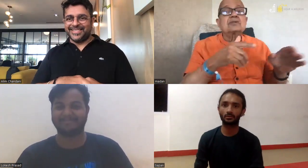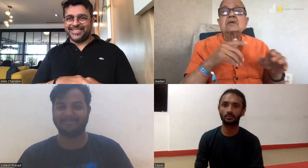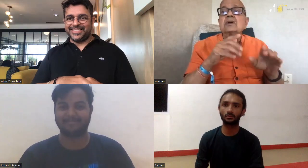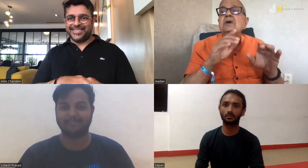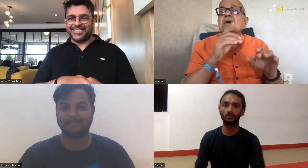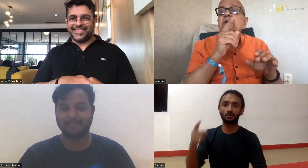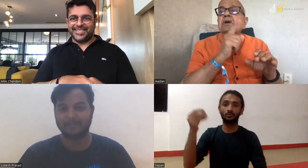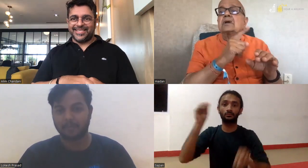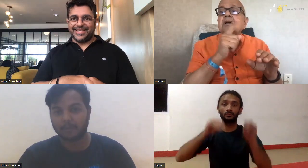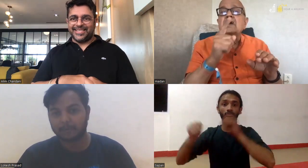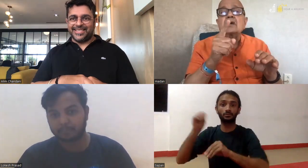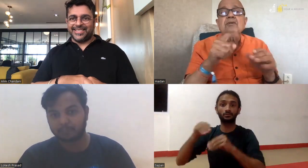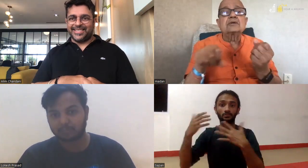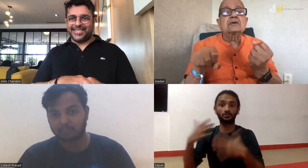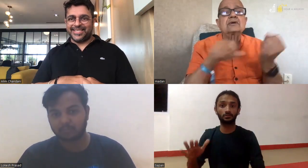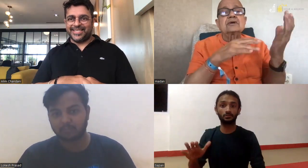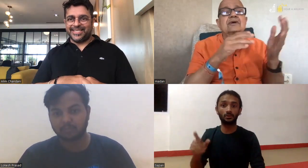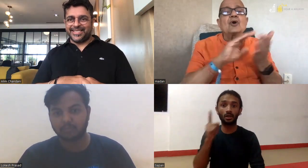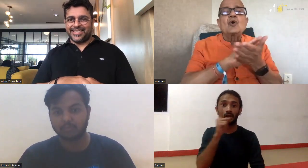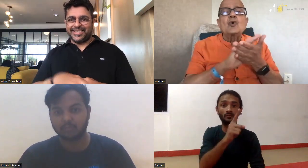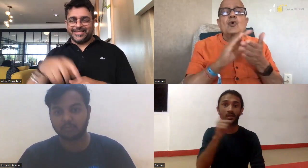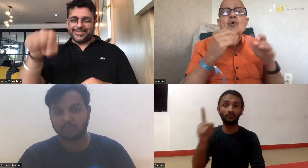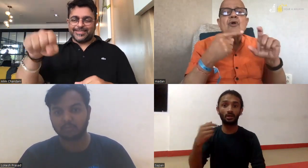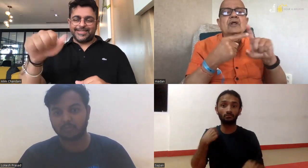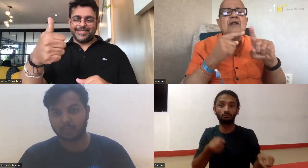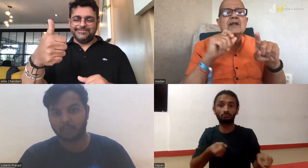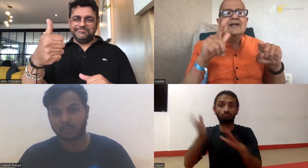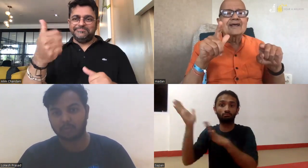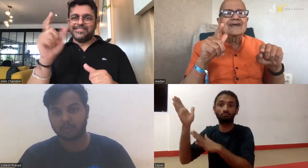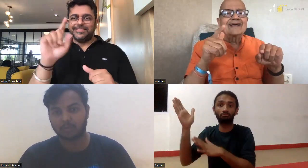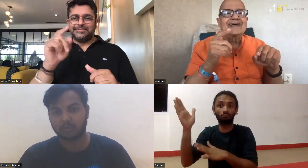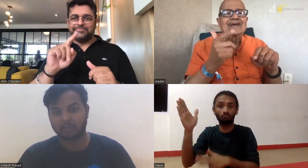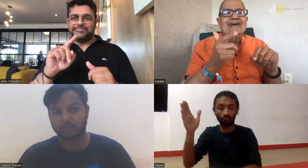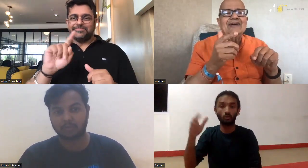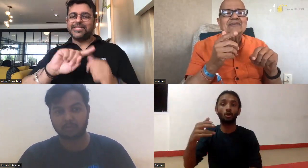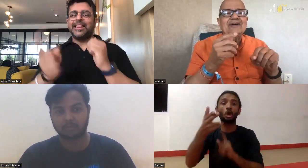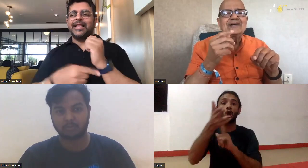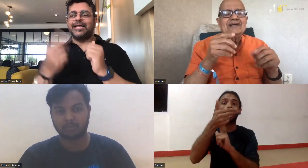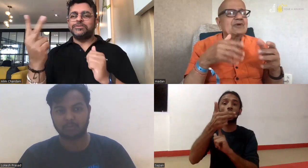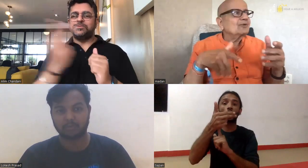so yeah, I think then it's more impactful decision that can be done.